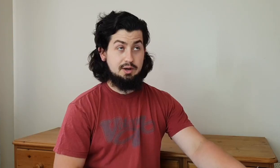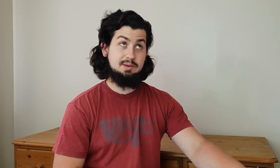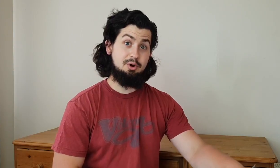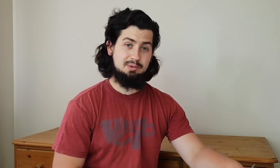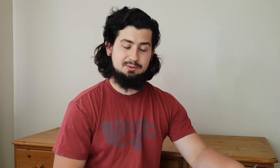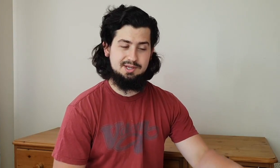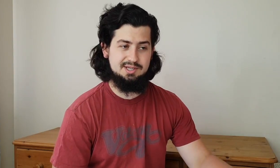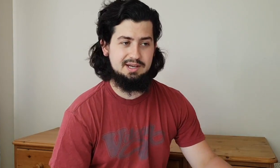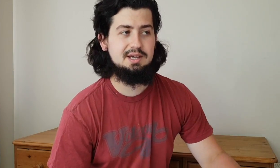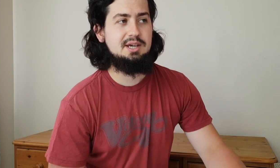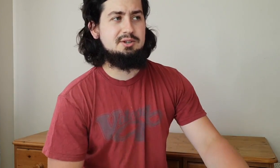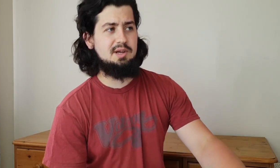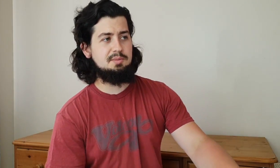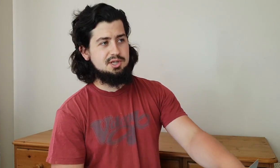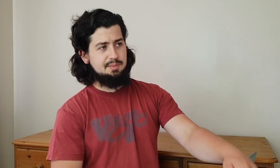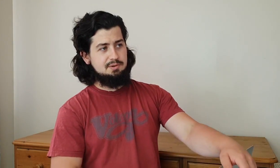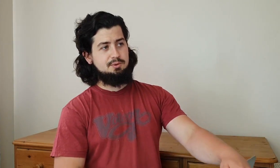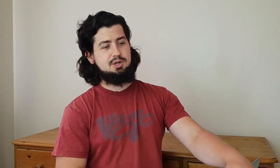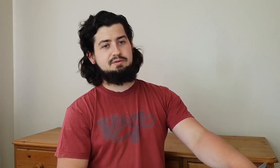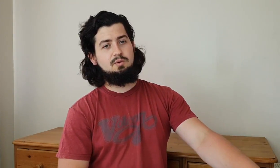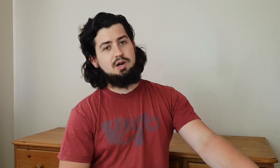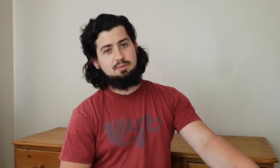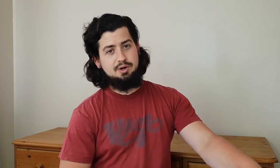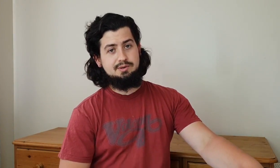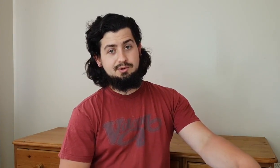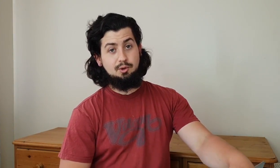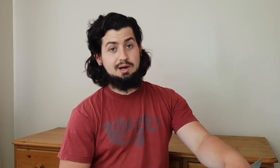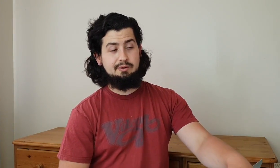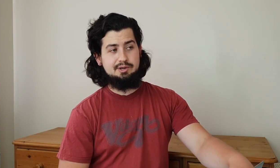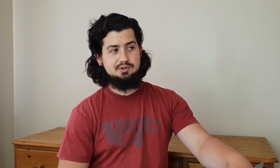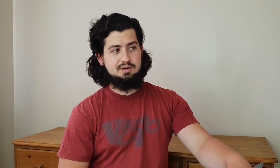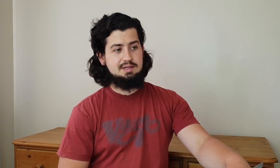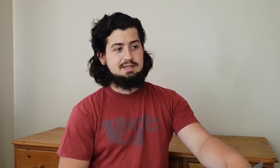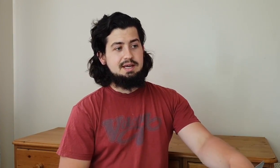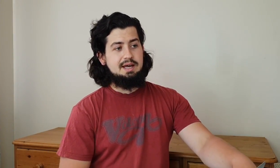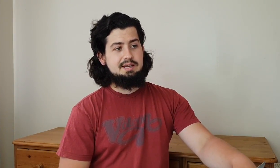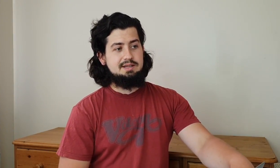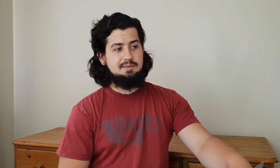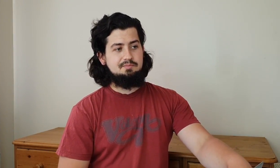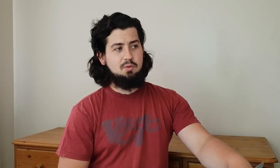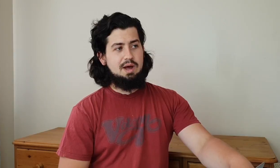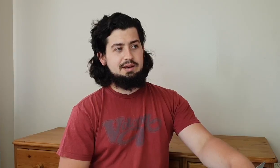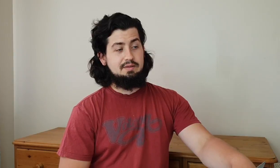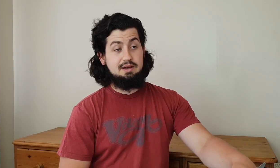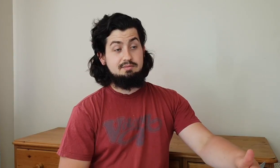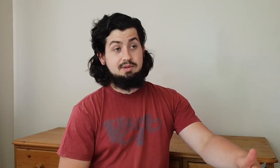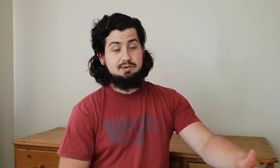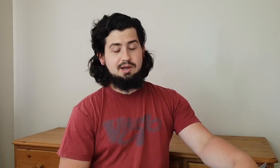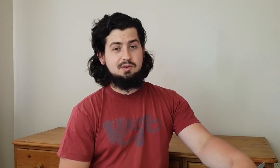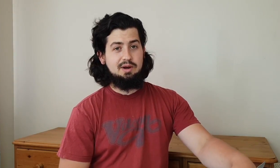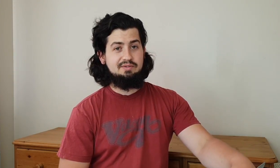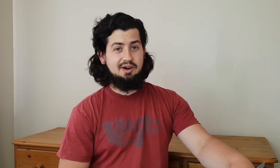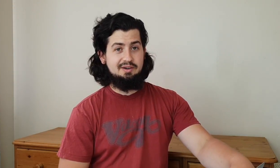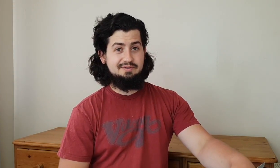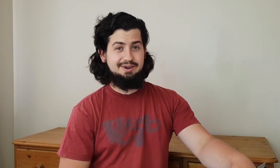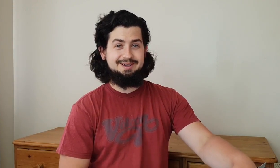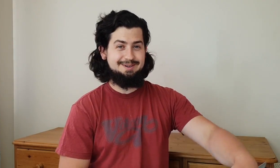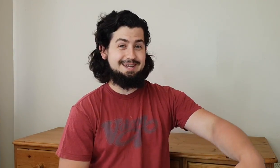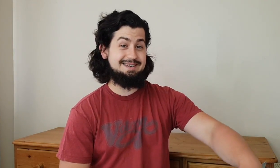I was a primary school teacher then she's like come to Shepherd's Bush after work and we'll go to a Somali restaurant and um we went and then there was like 25 deaf